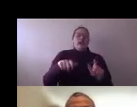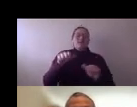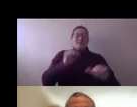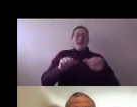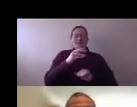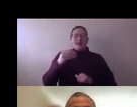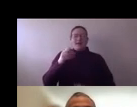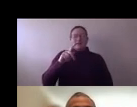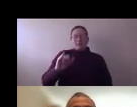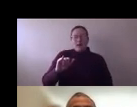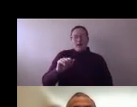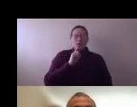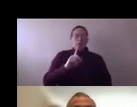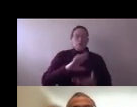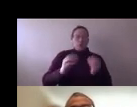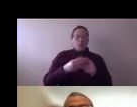industrial espionage.